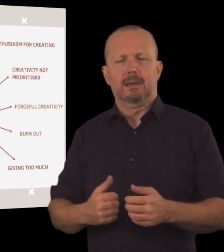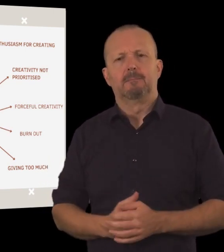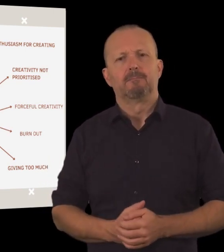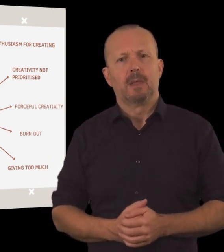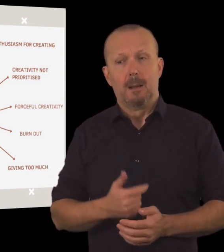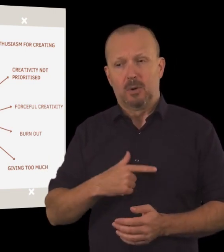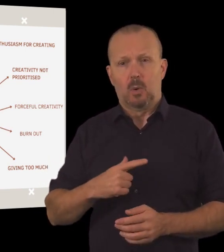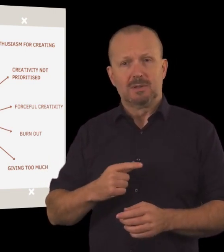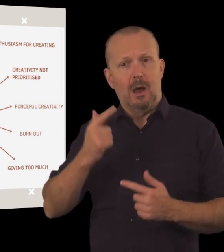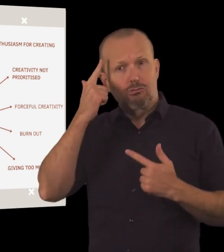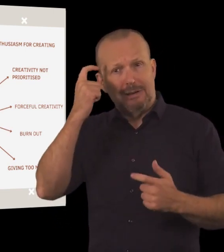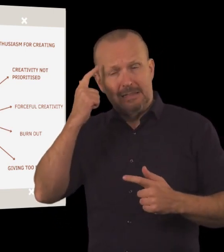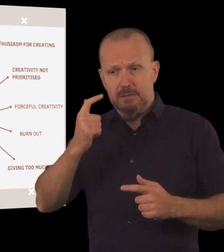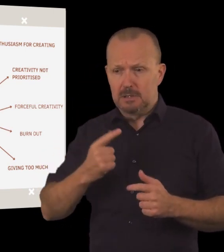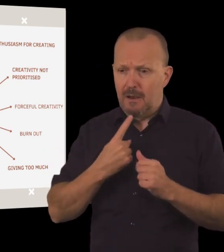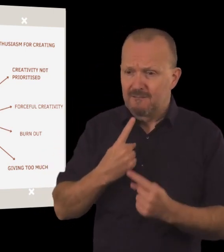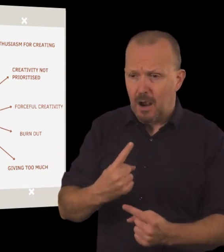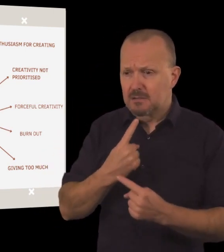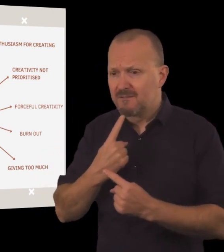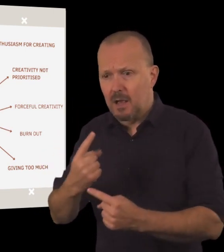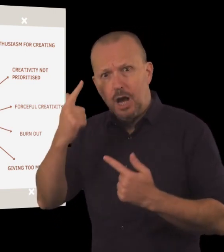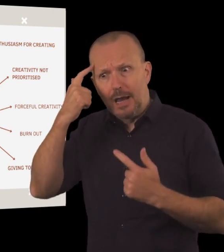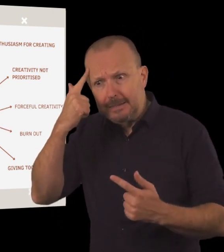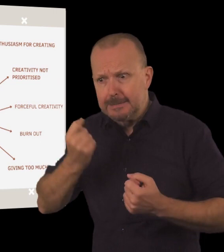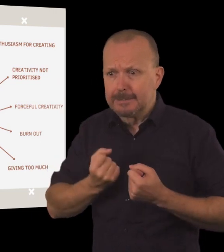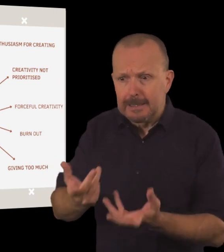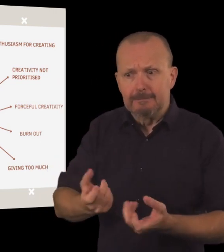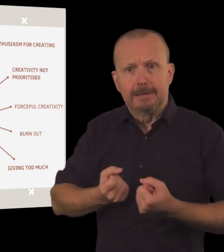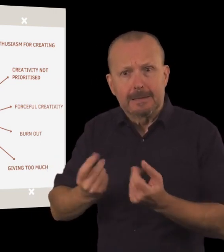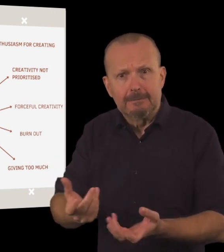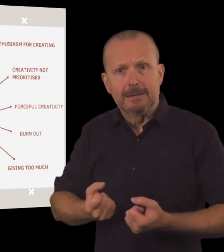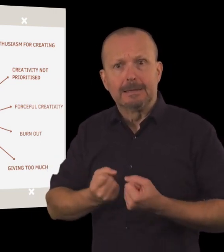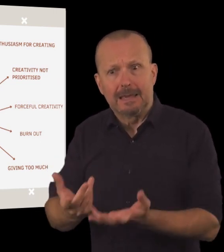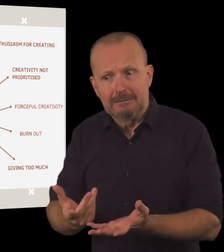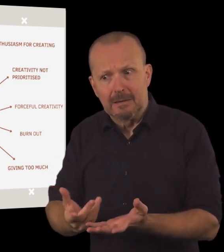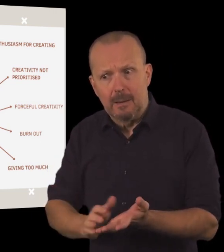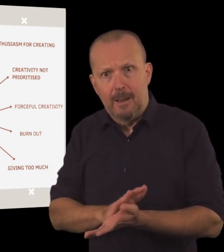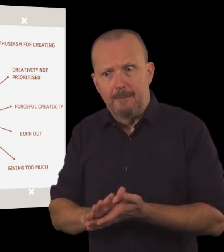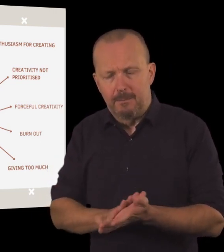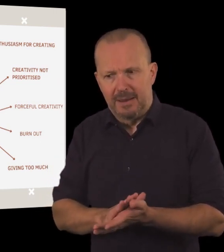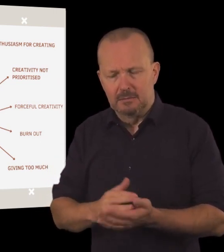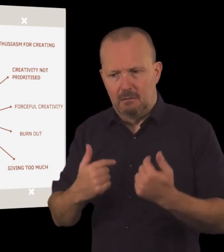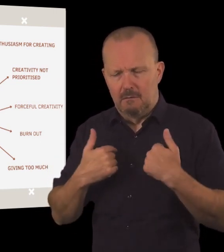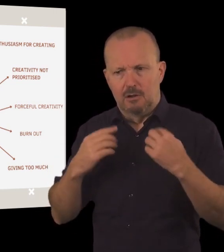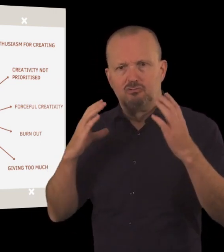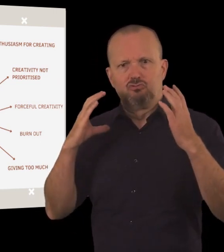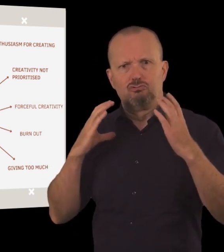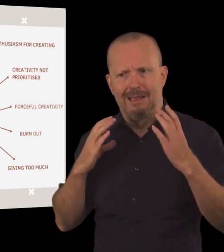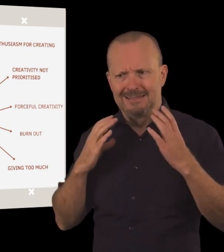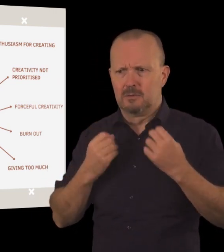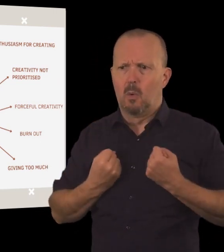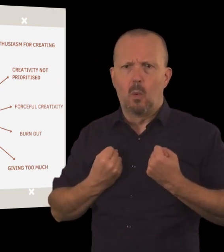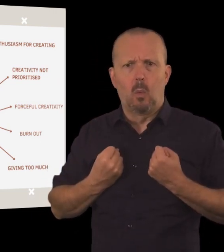that occur when we are giving so much of our creativity and our ideas can lead to an individual feeling